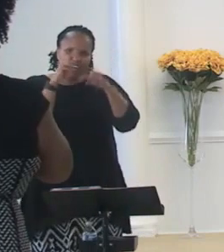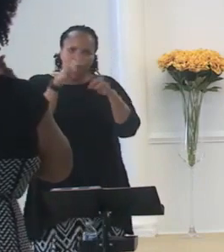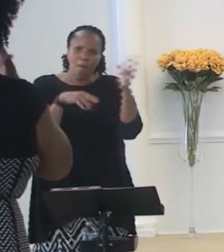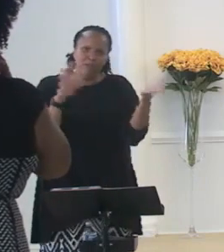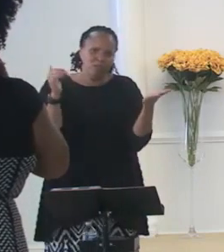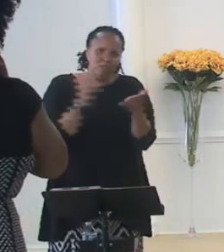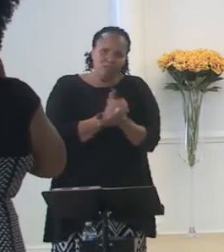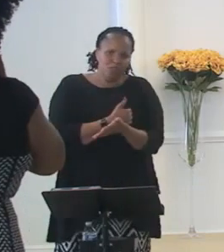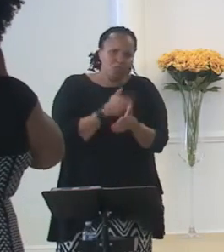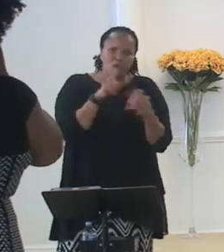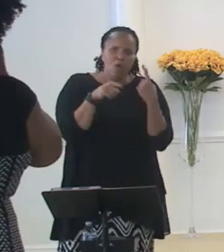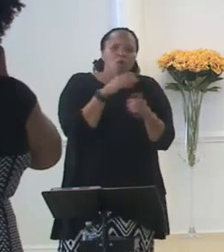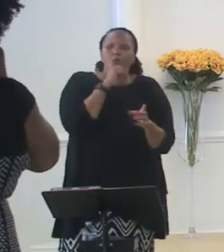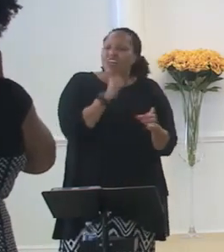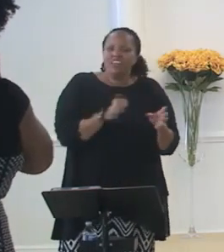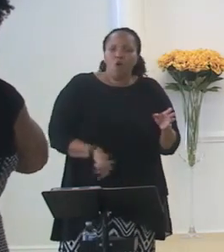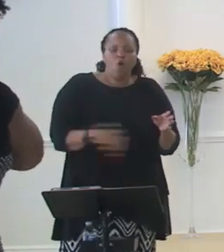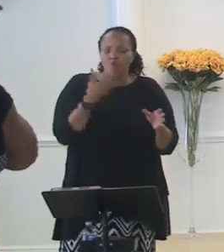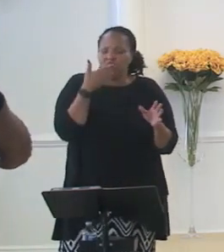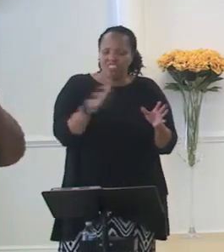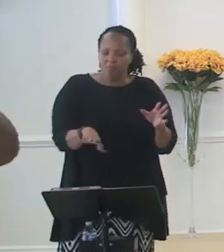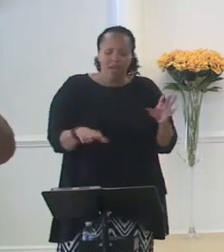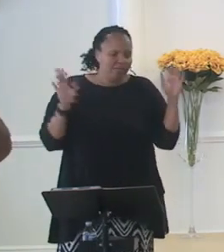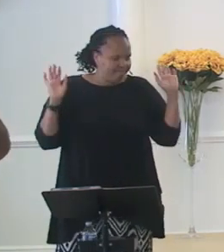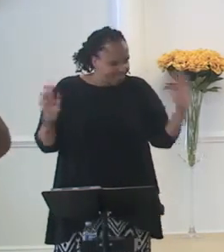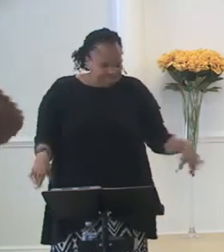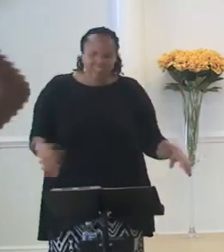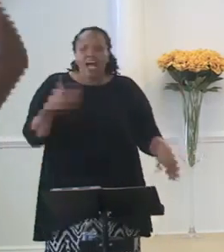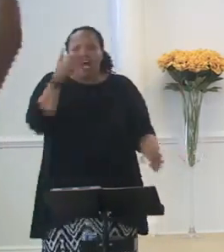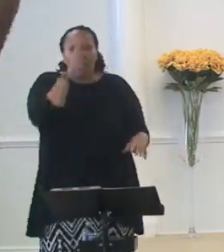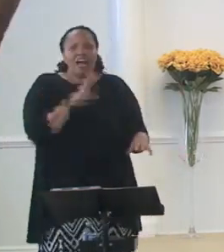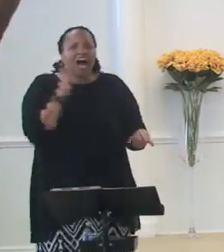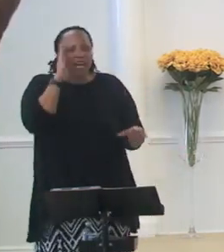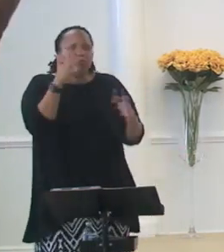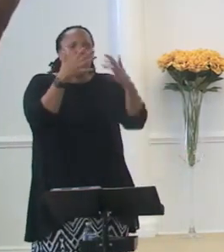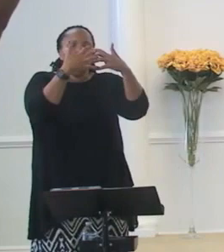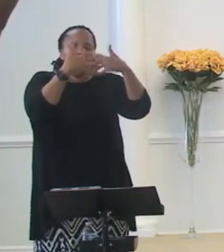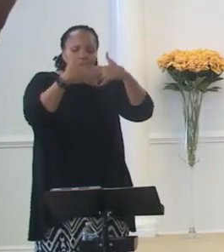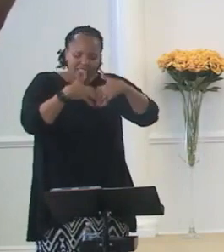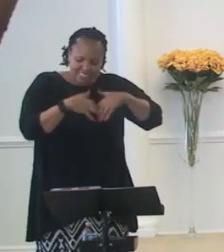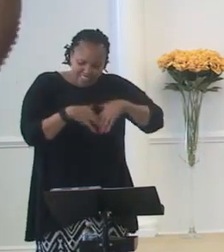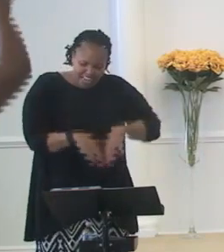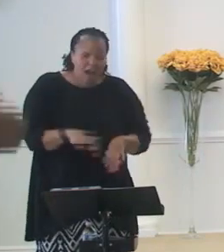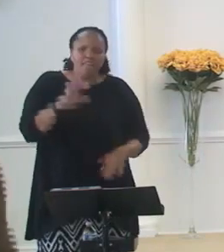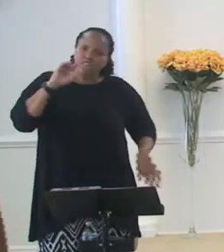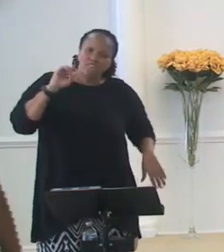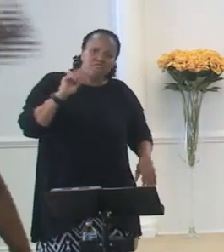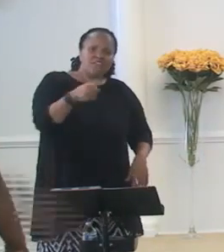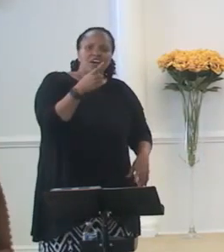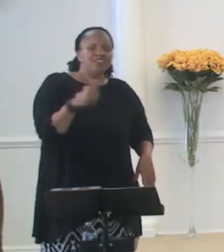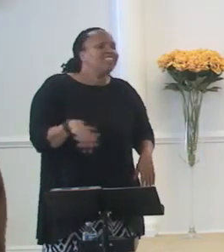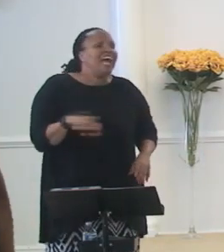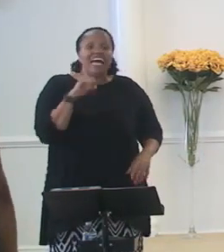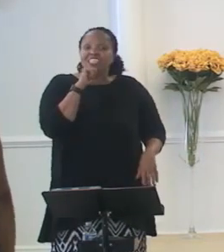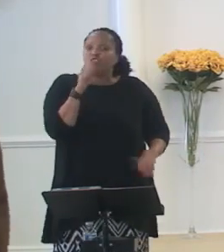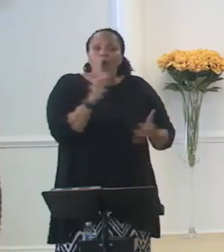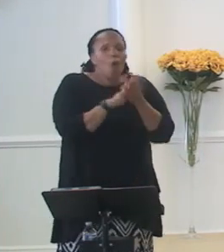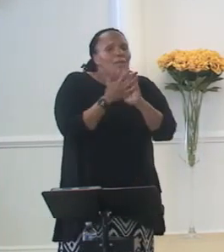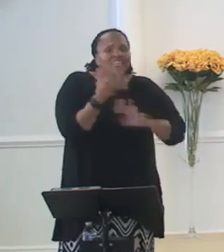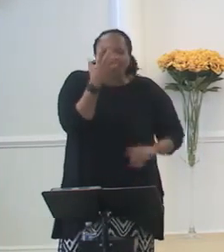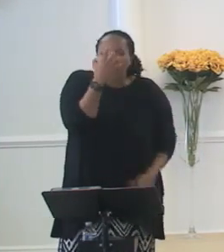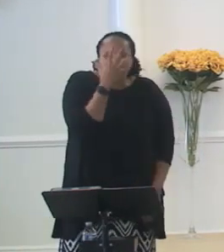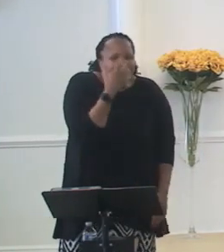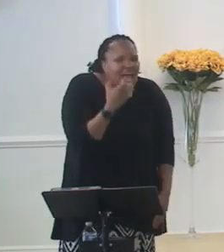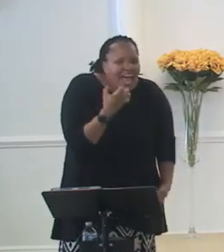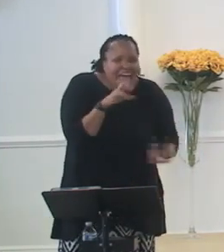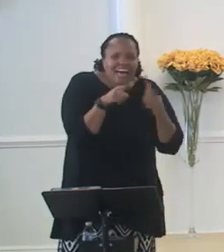construction with the old mindset. God will break. There's a time for that. And don't get mad when